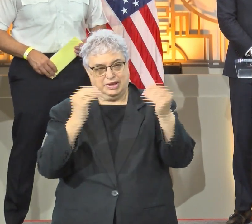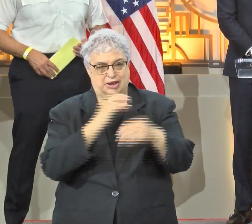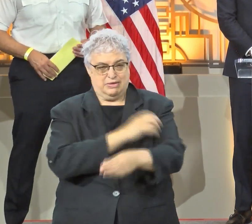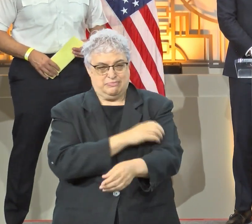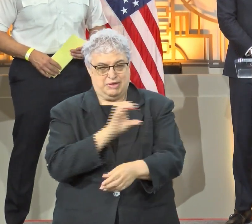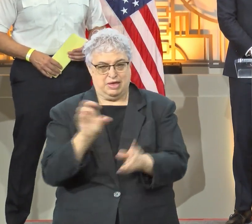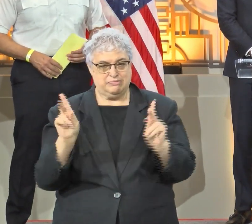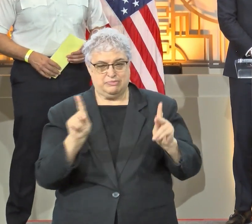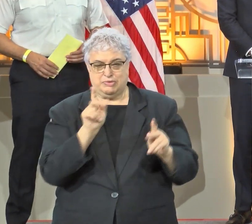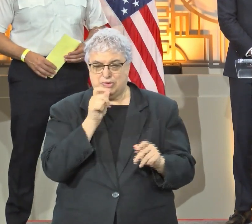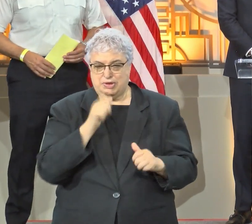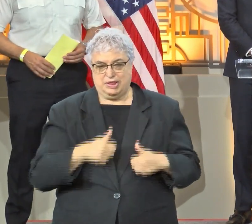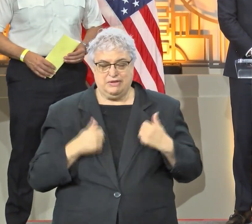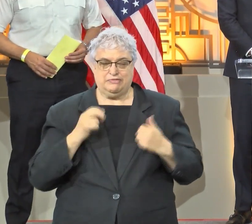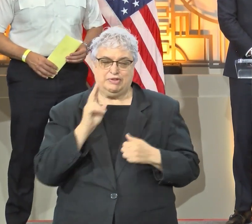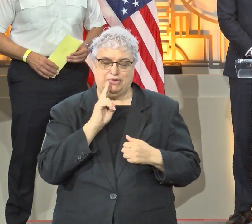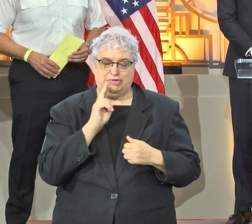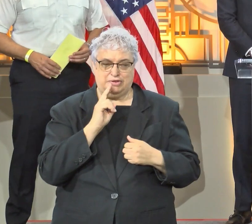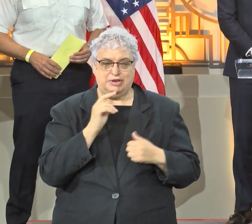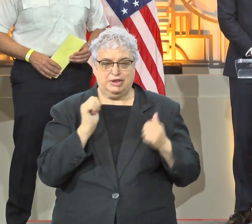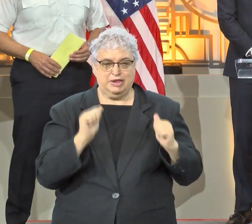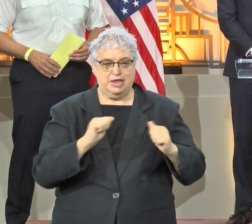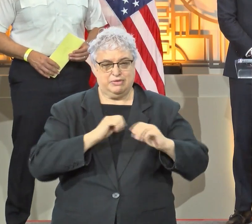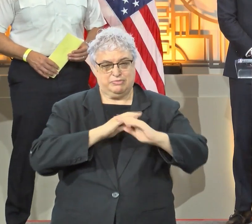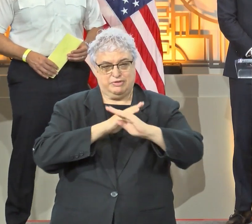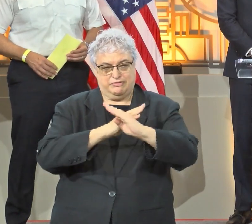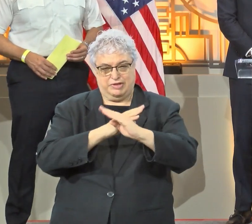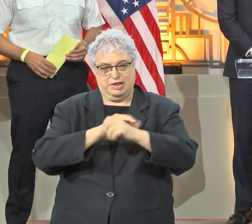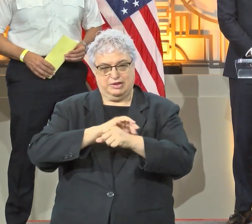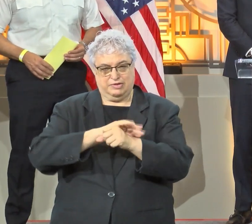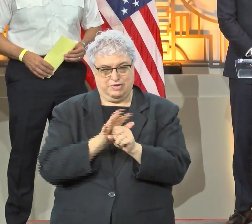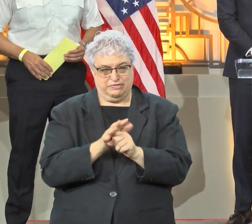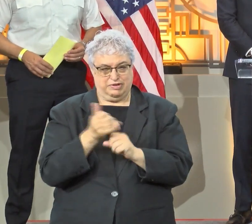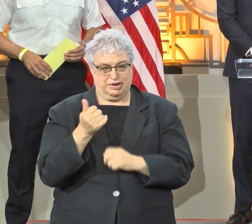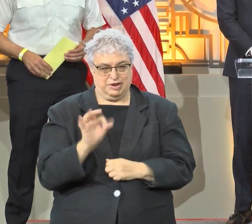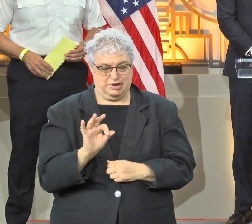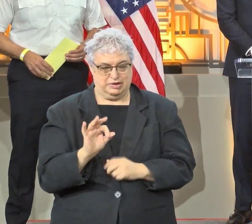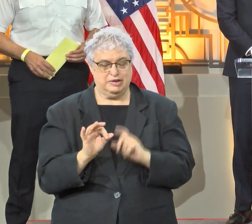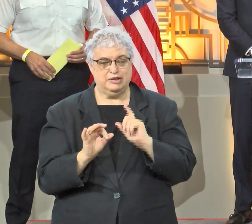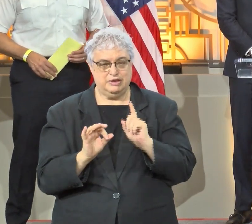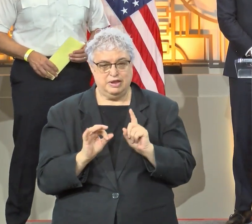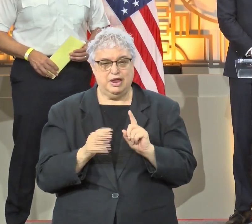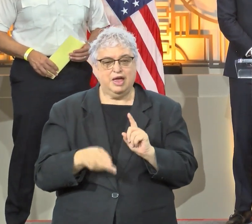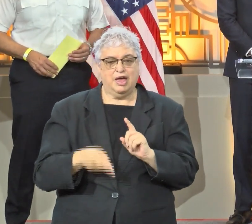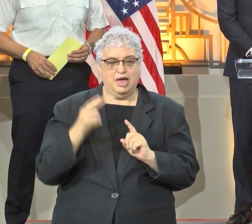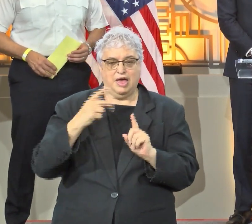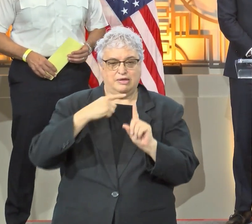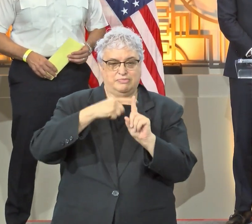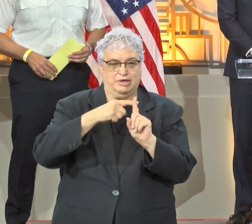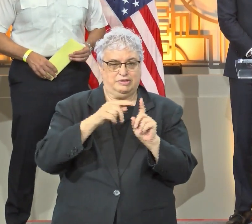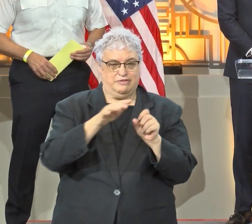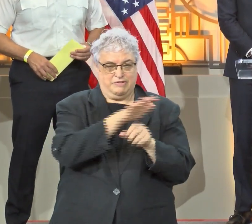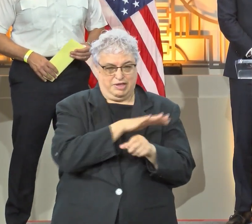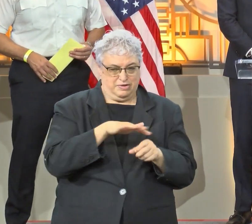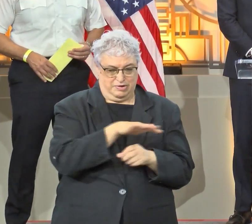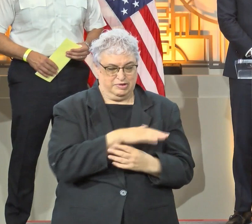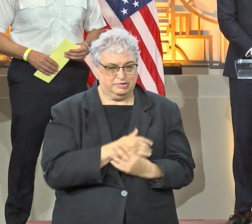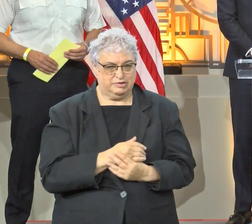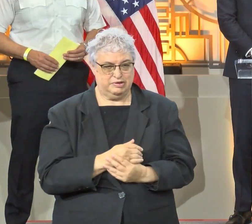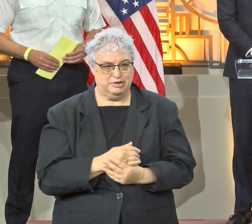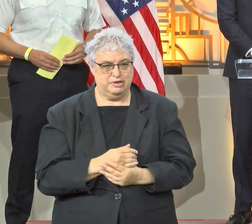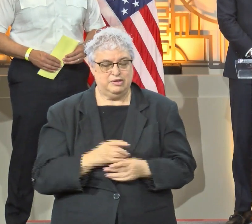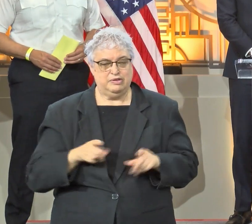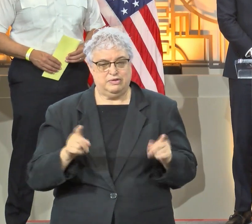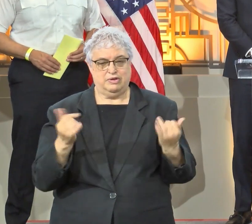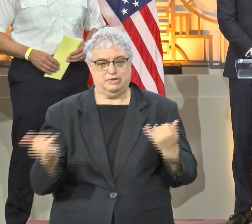empower Houstonians with knowledge to prevent COVID-19, especially in high positivity areas. And during